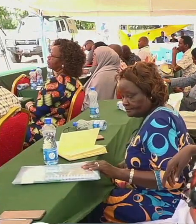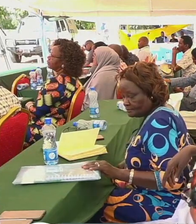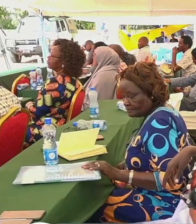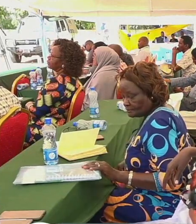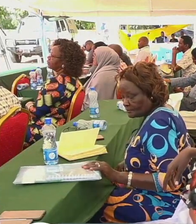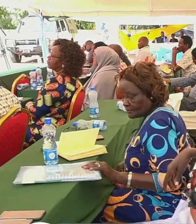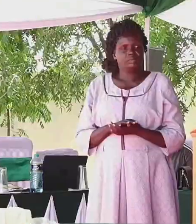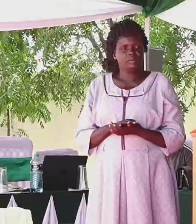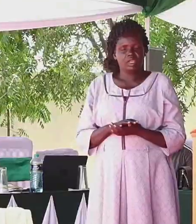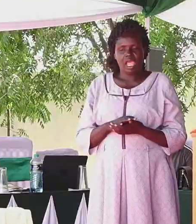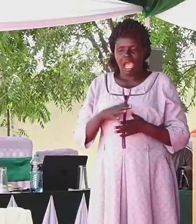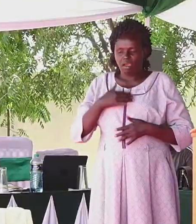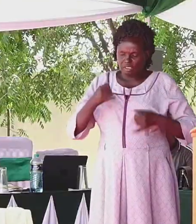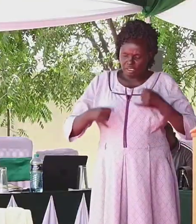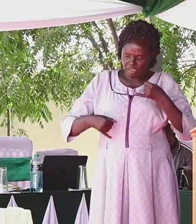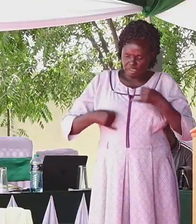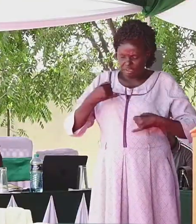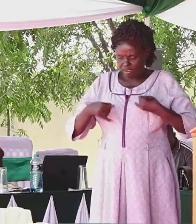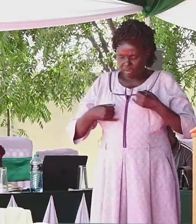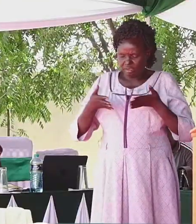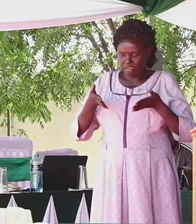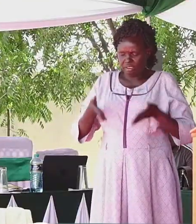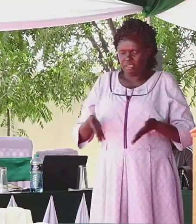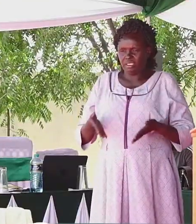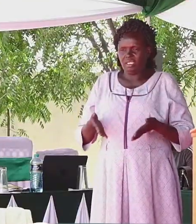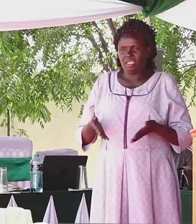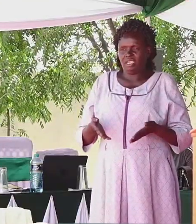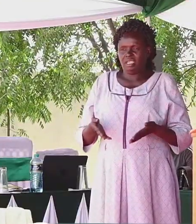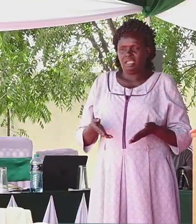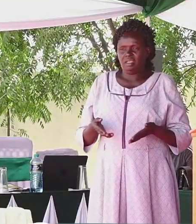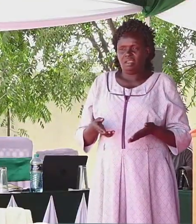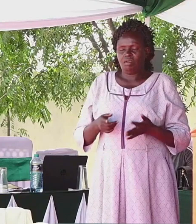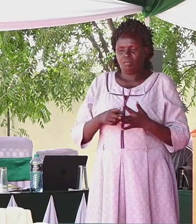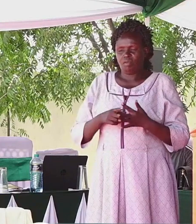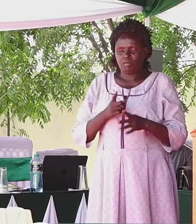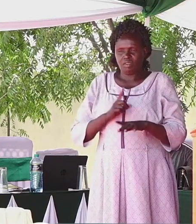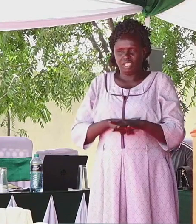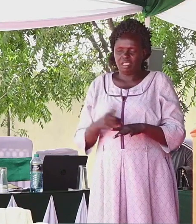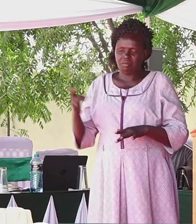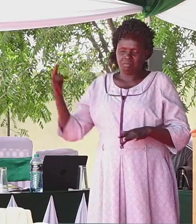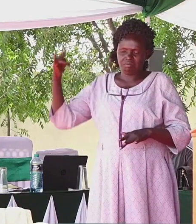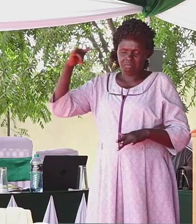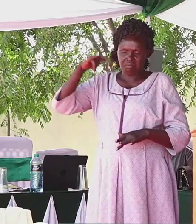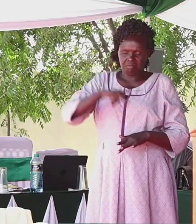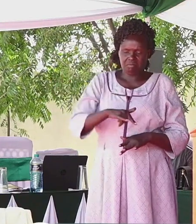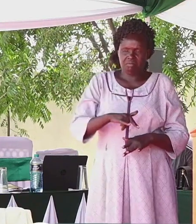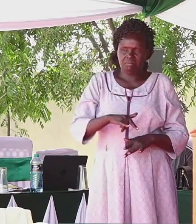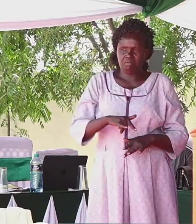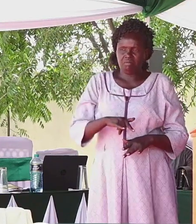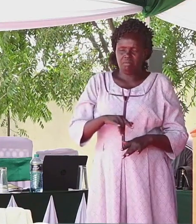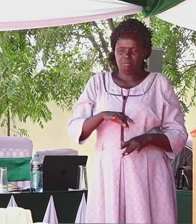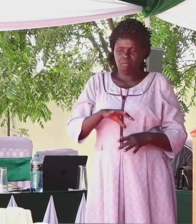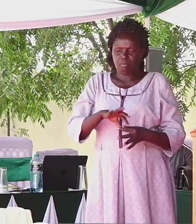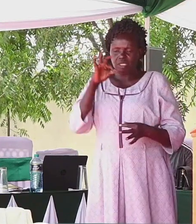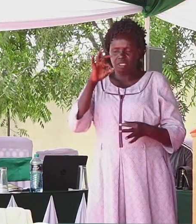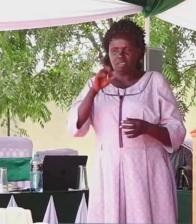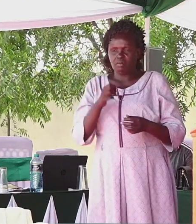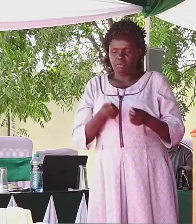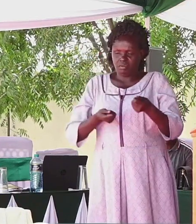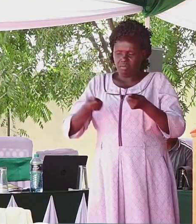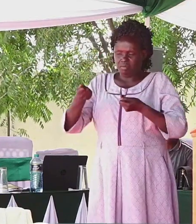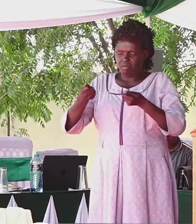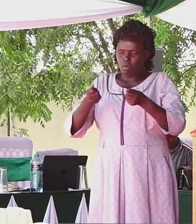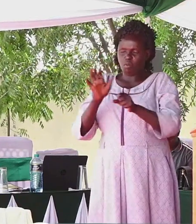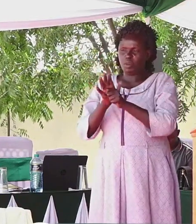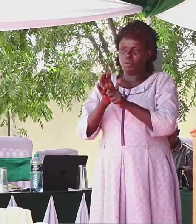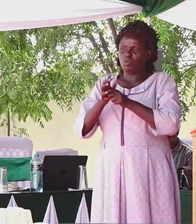We have enjoyed being here. Right from the time we landed, we were picked. There were vehicles, many vehicles to pick us